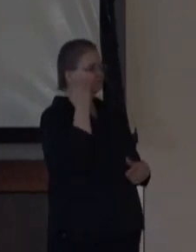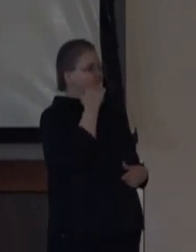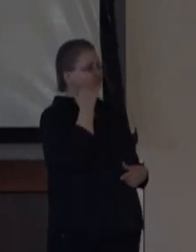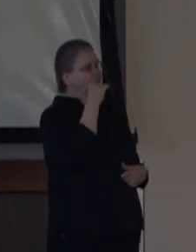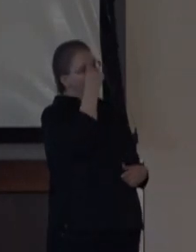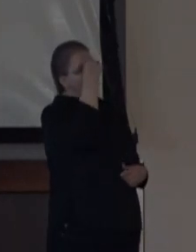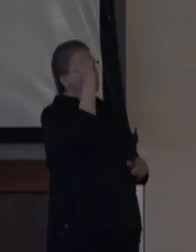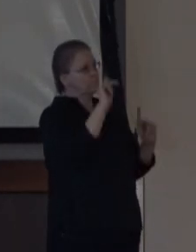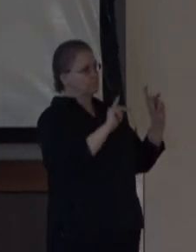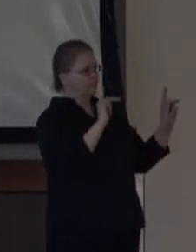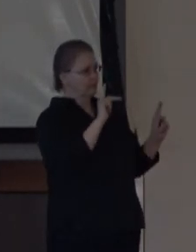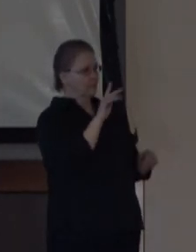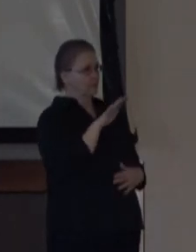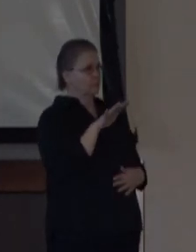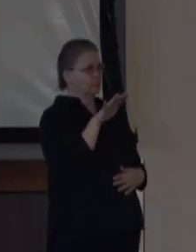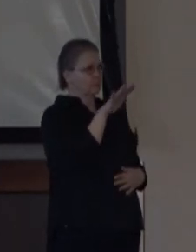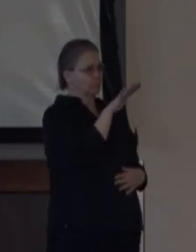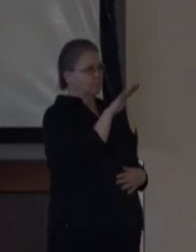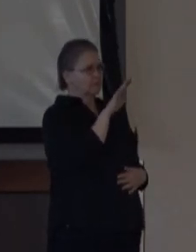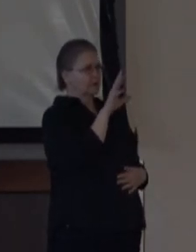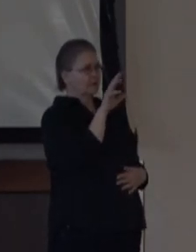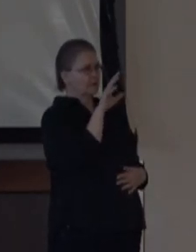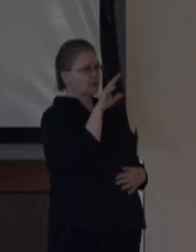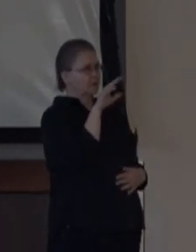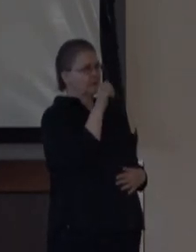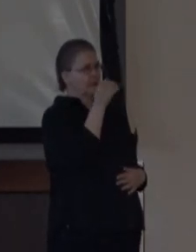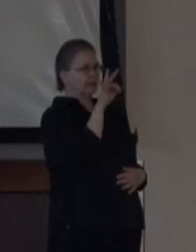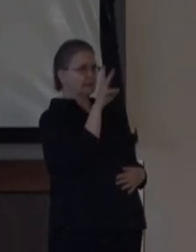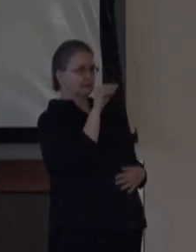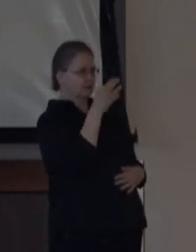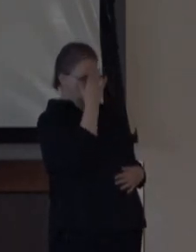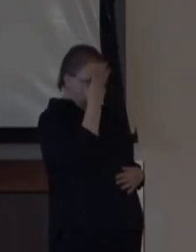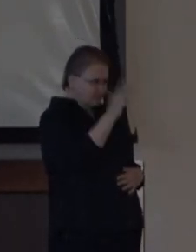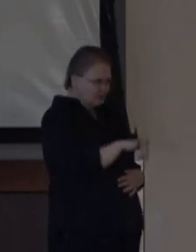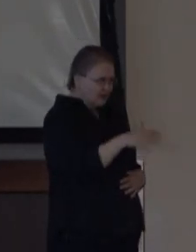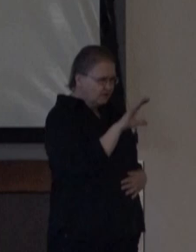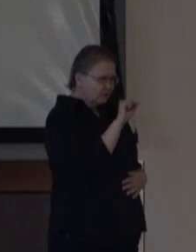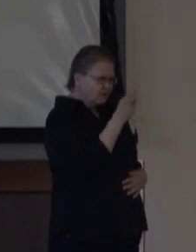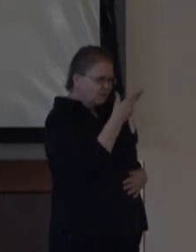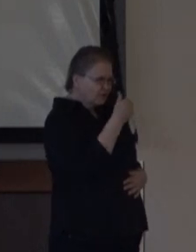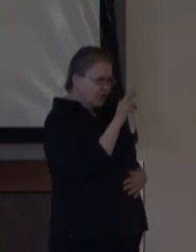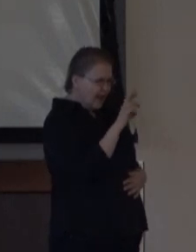for black people through the late 60s. Does anybody know what sharecroppers were?